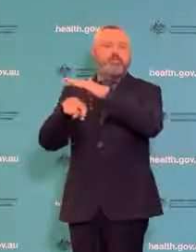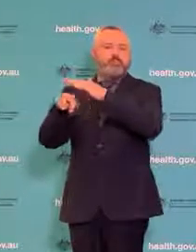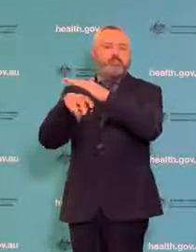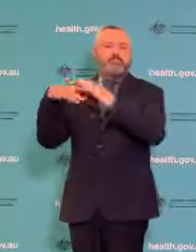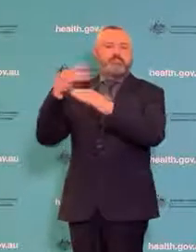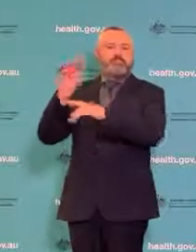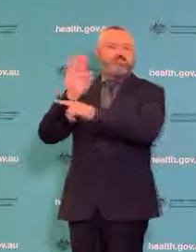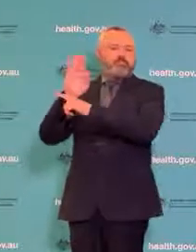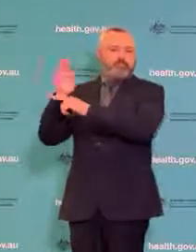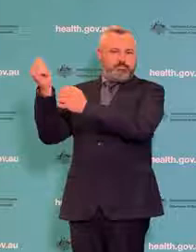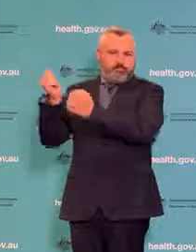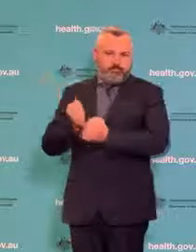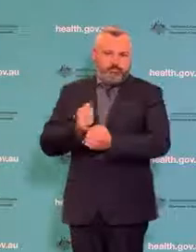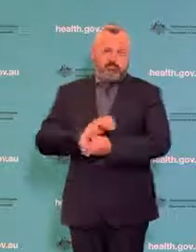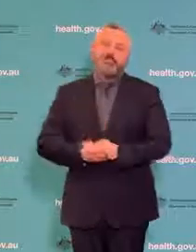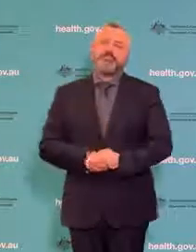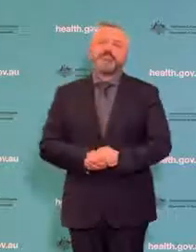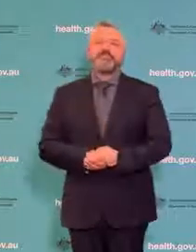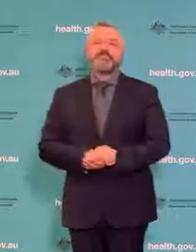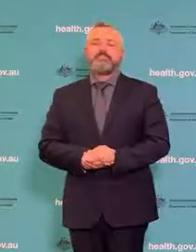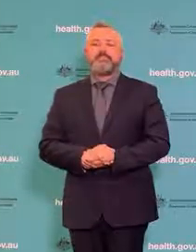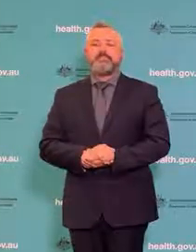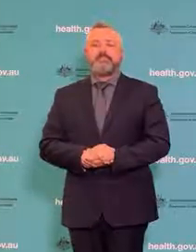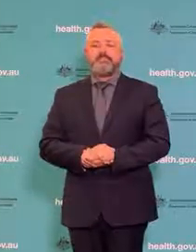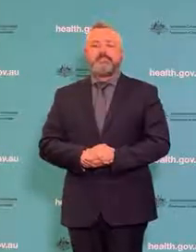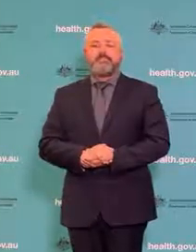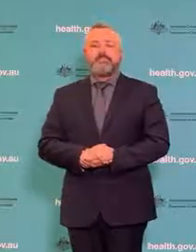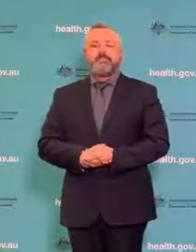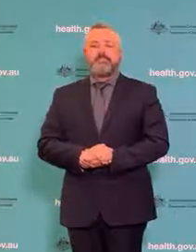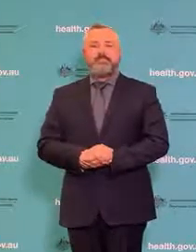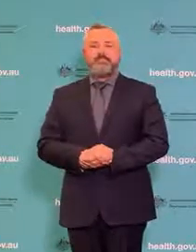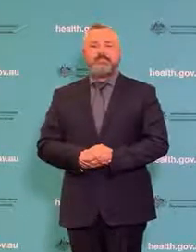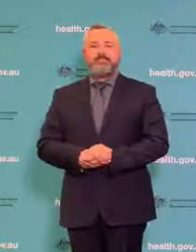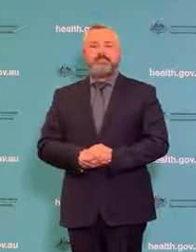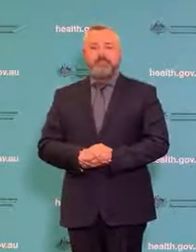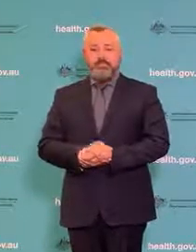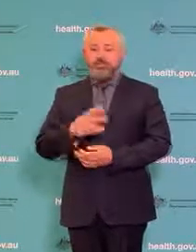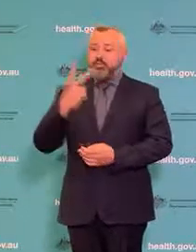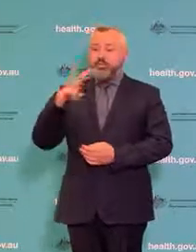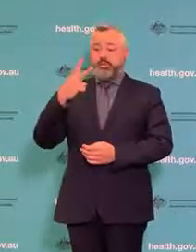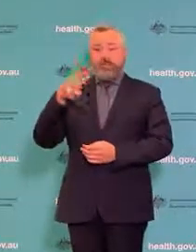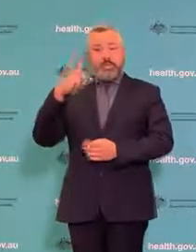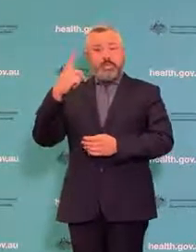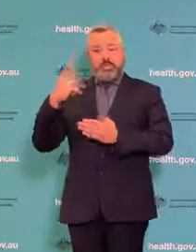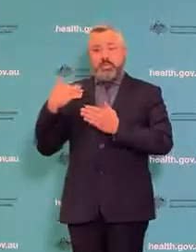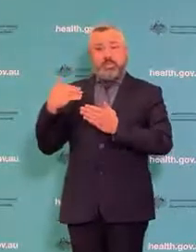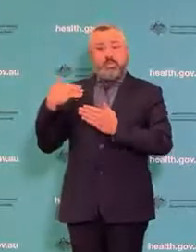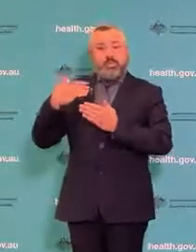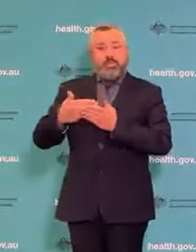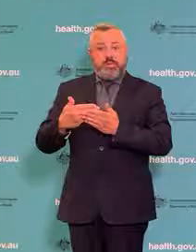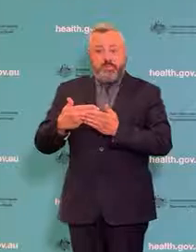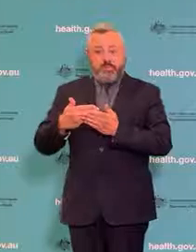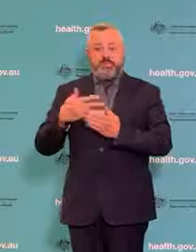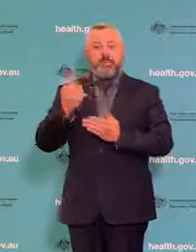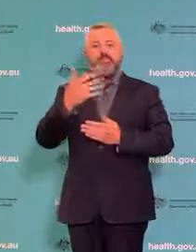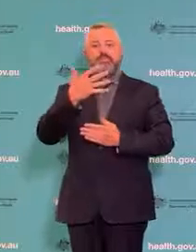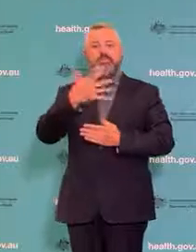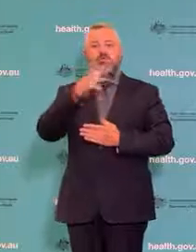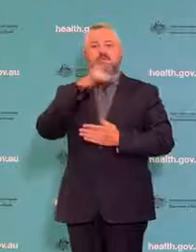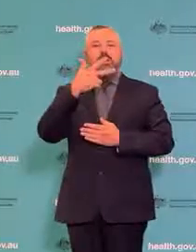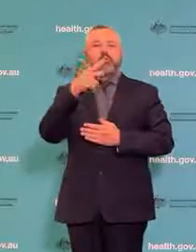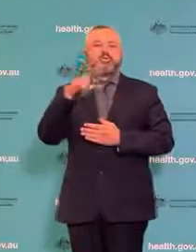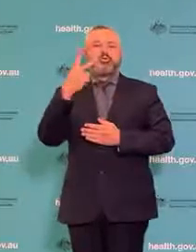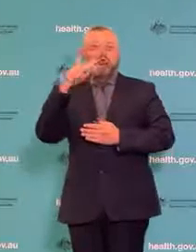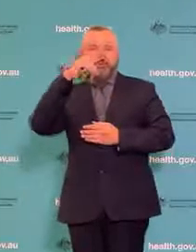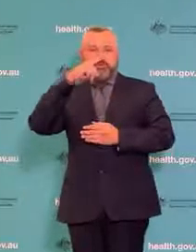date, in 2021, we've seen 582 cases. That is, of course, a significant number